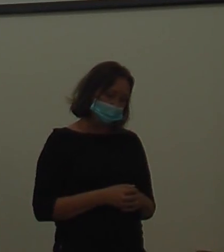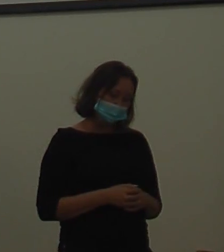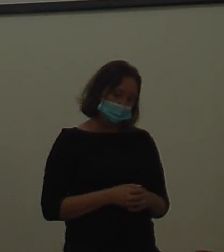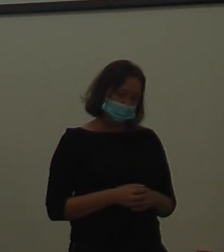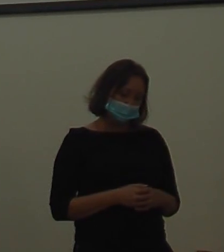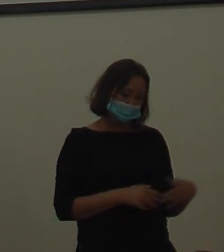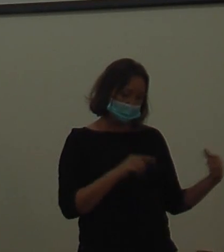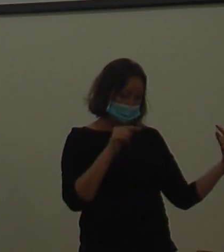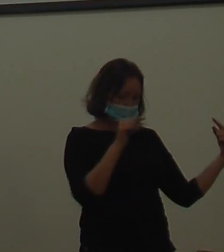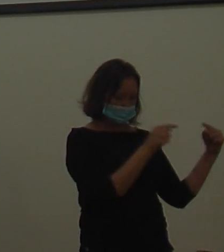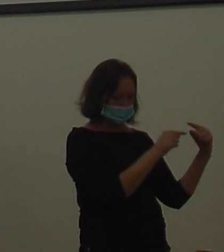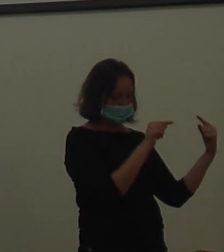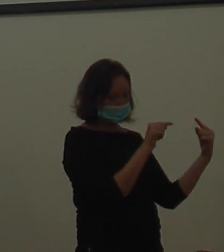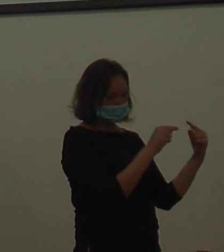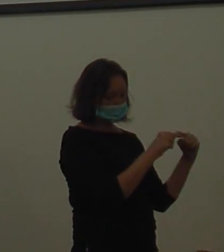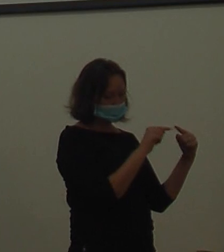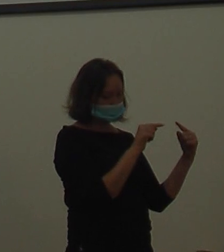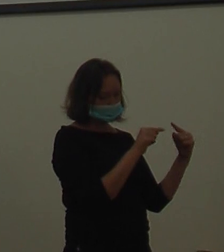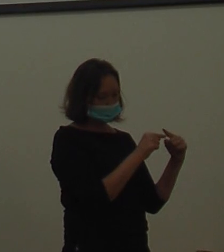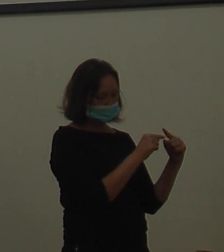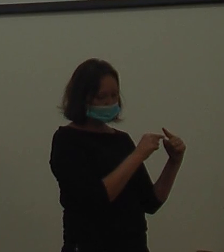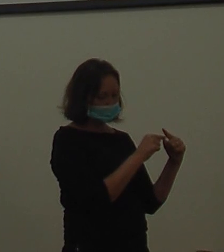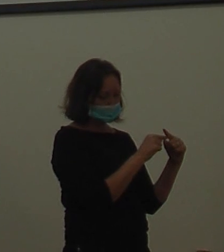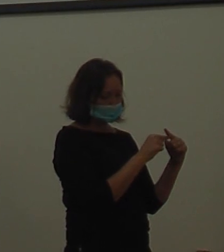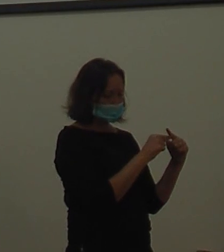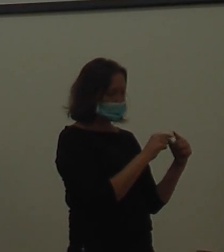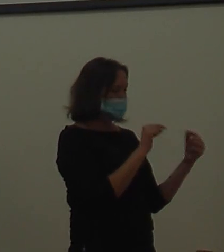away, as